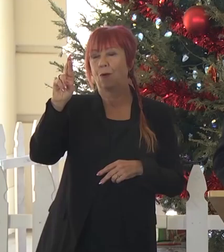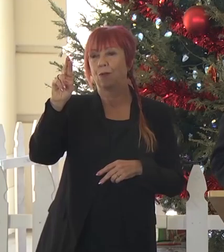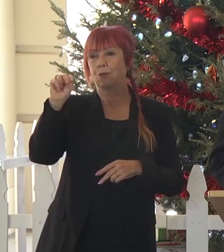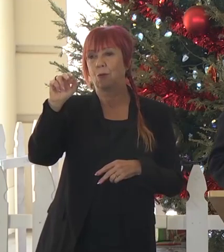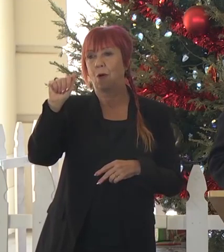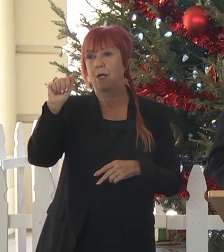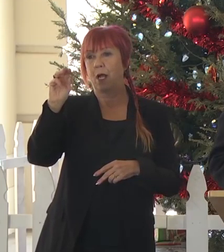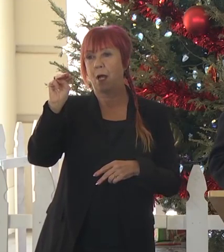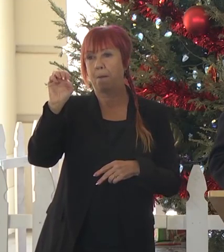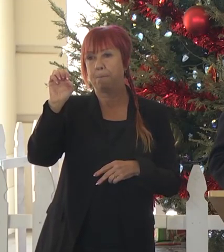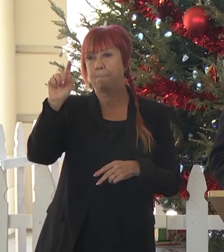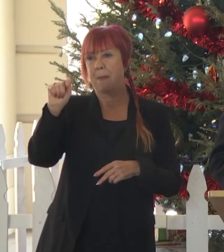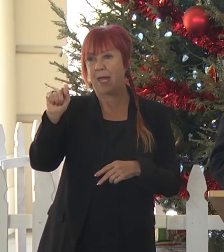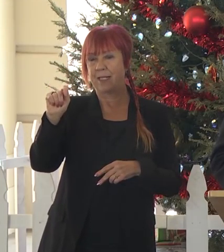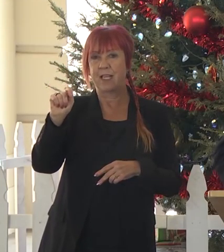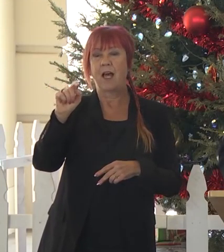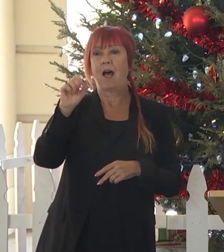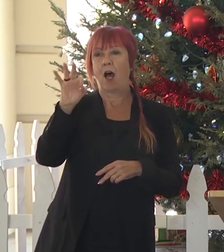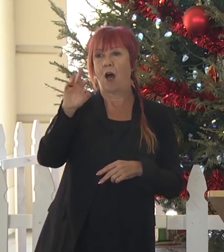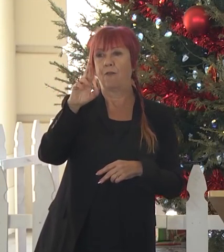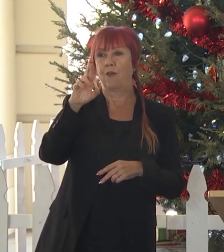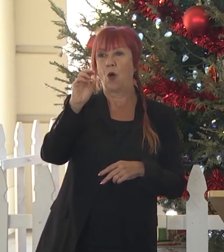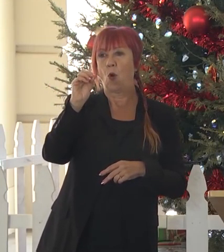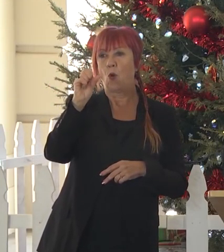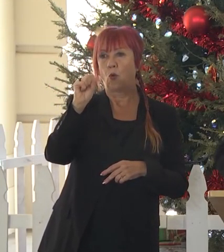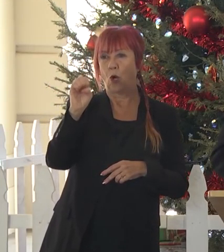Tournament of Roses event app.